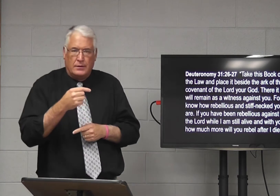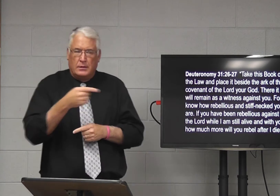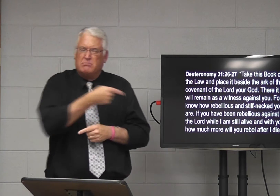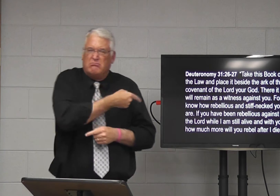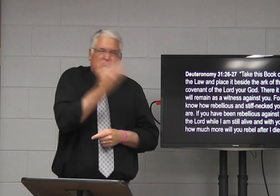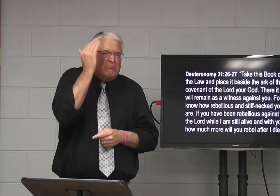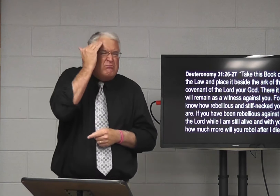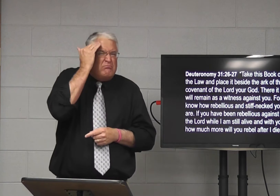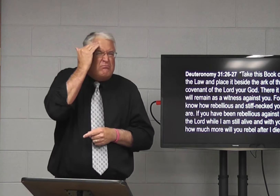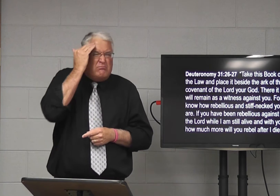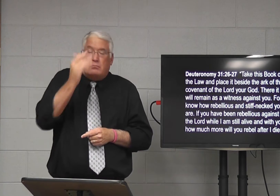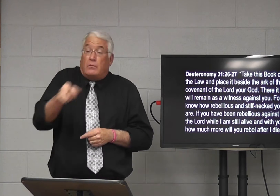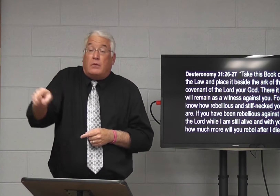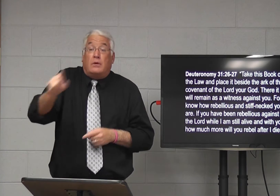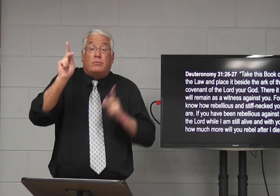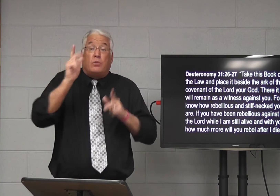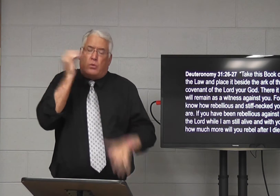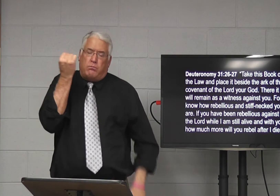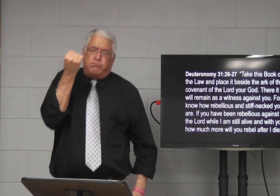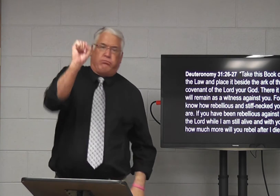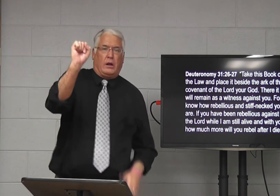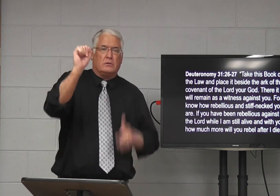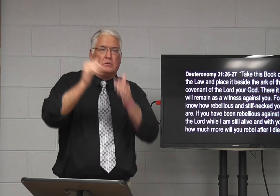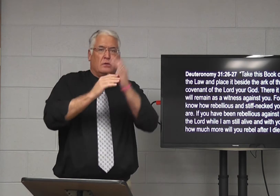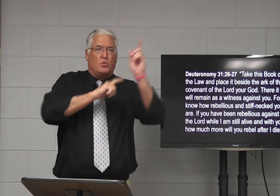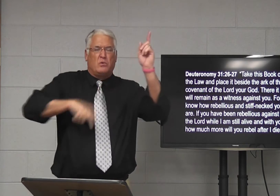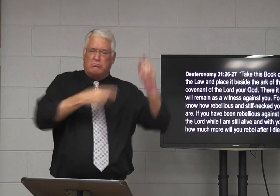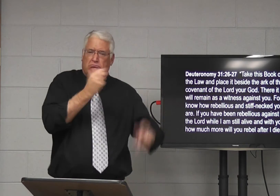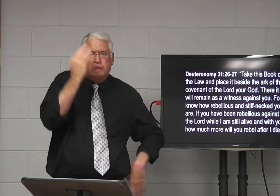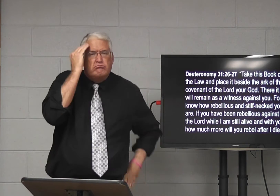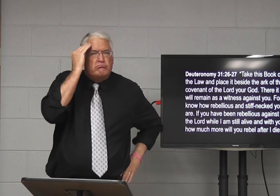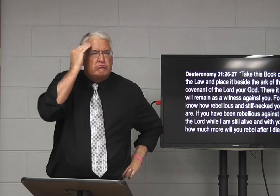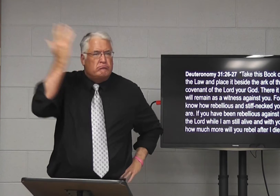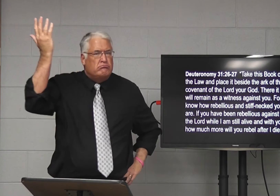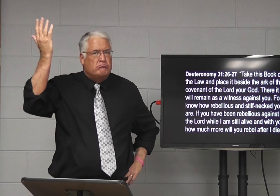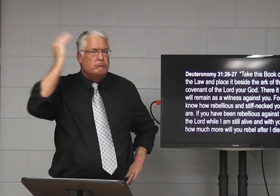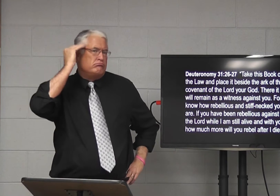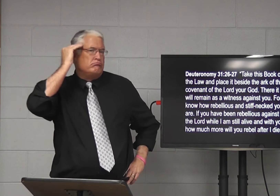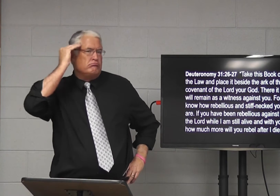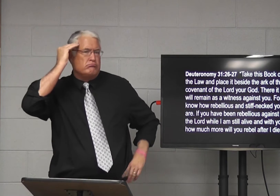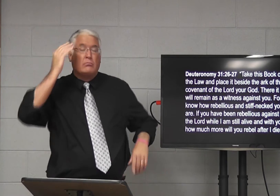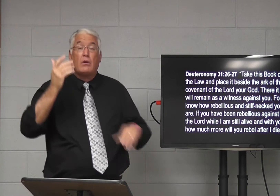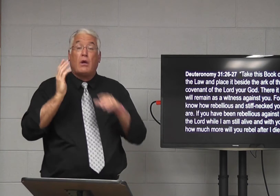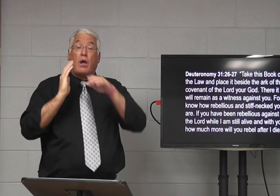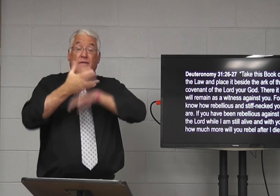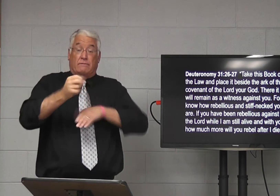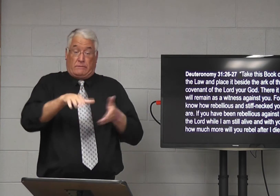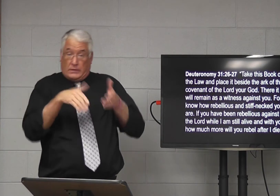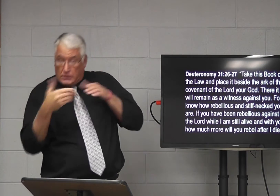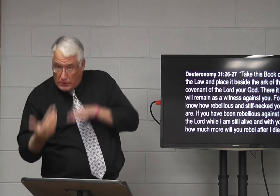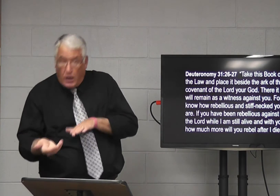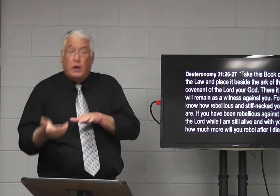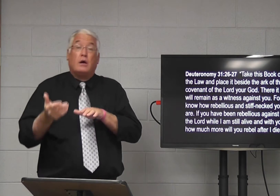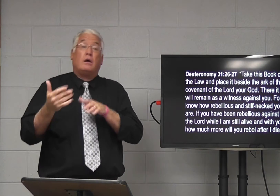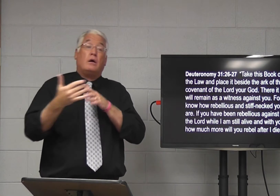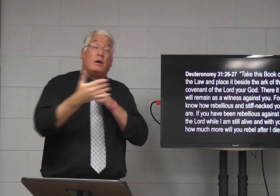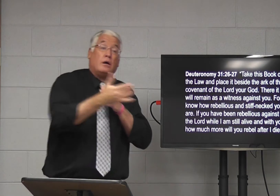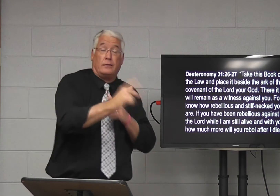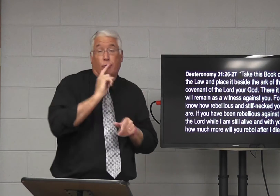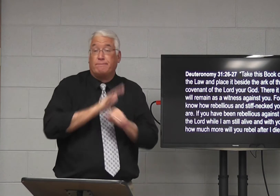through the desert for 40 years, that he knew that the people would be rebellious against the Lord. But then